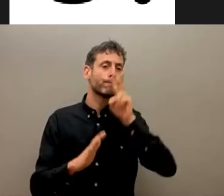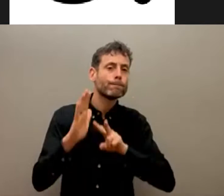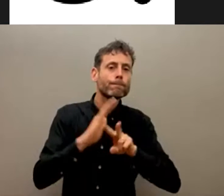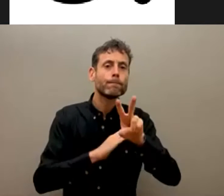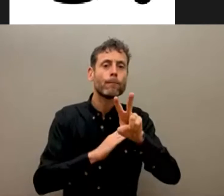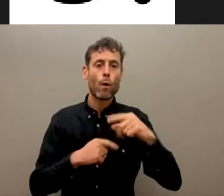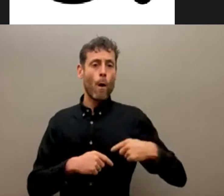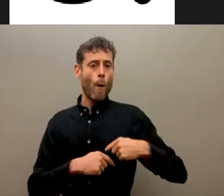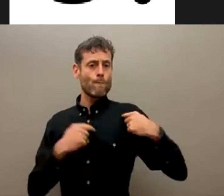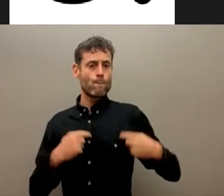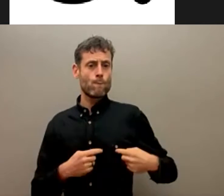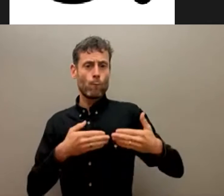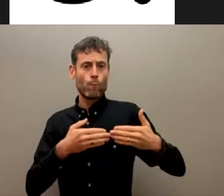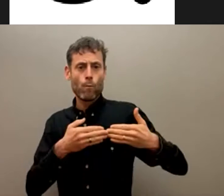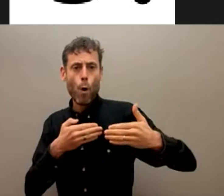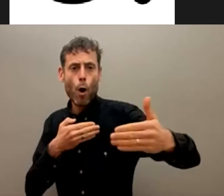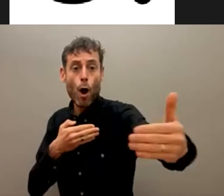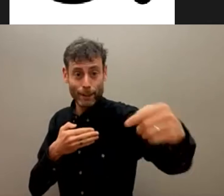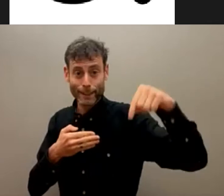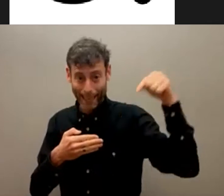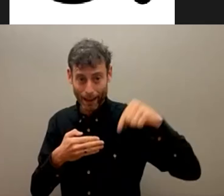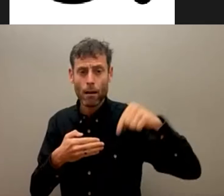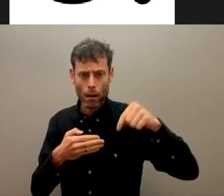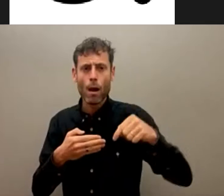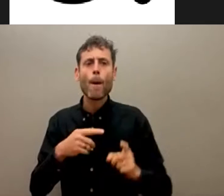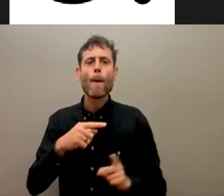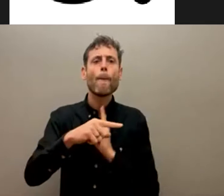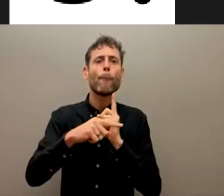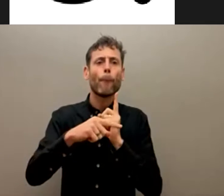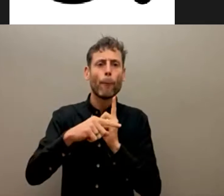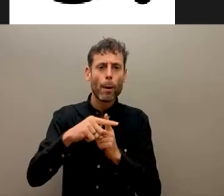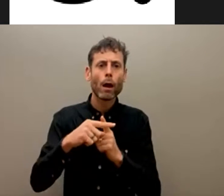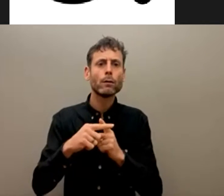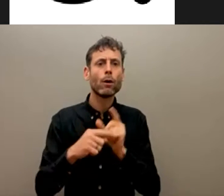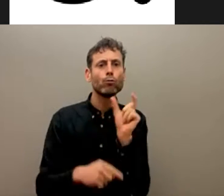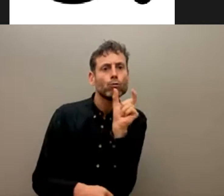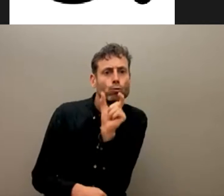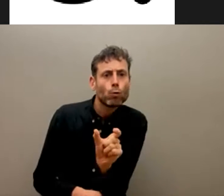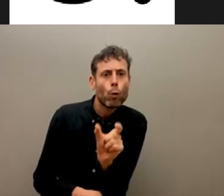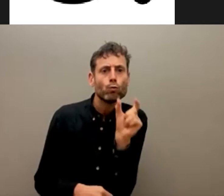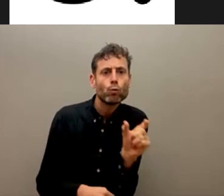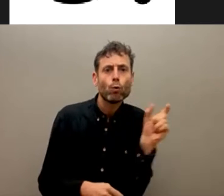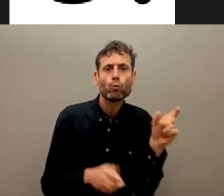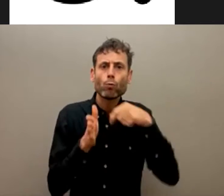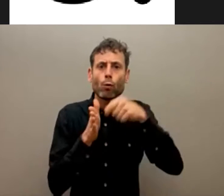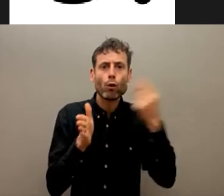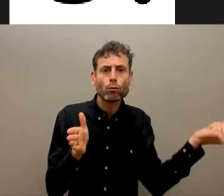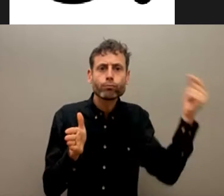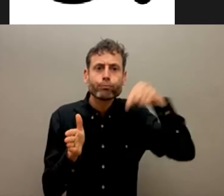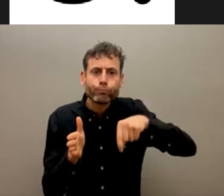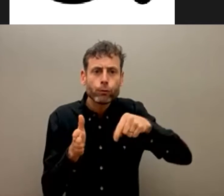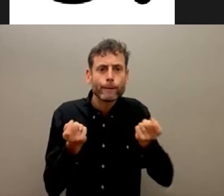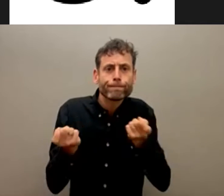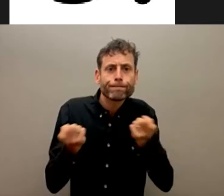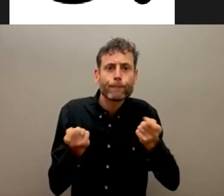about short-term volunteering, whereby if there is a certain task or an assignment that cannot